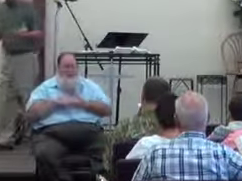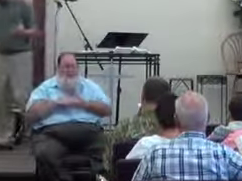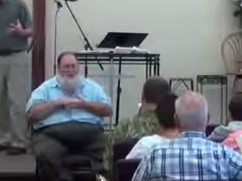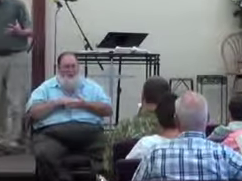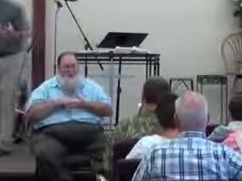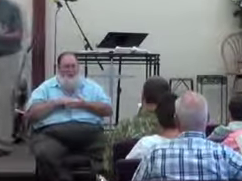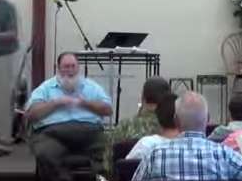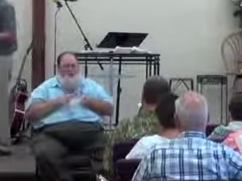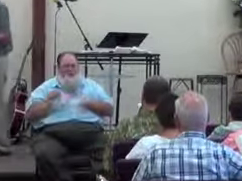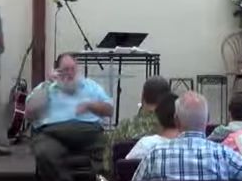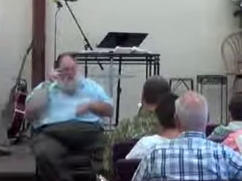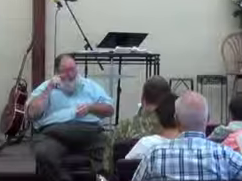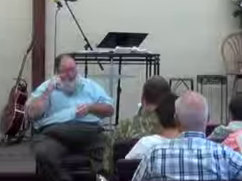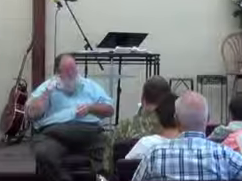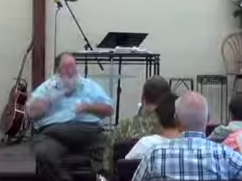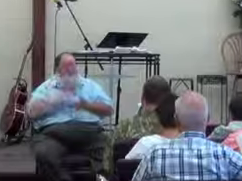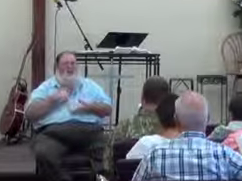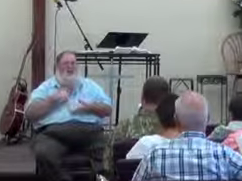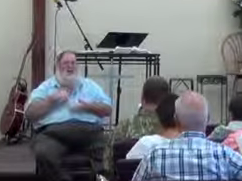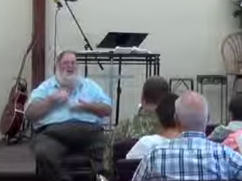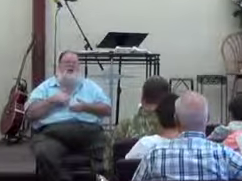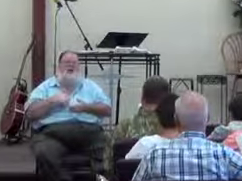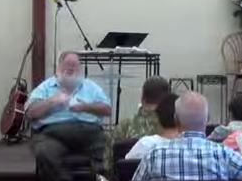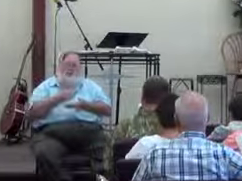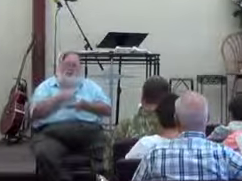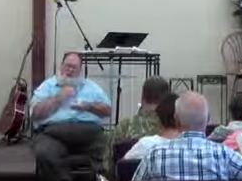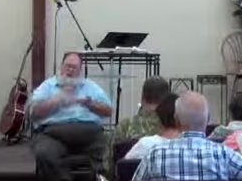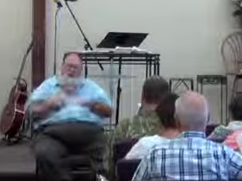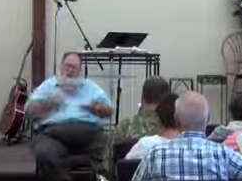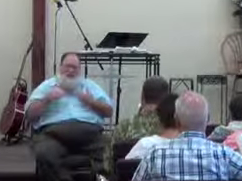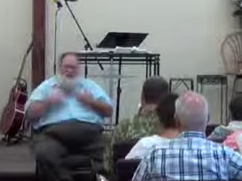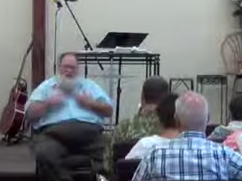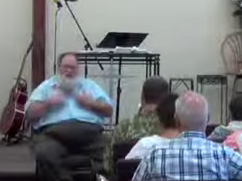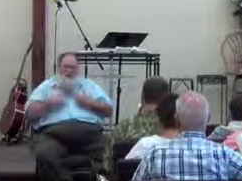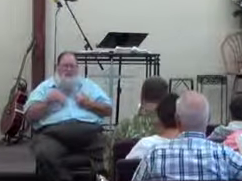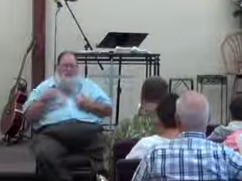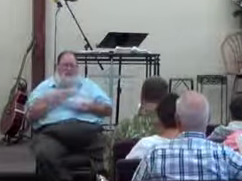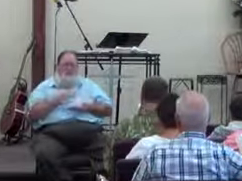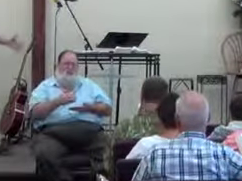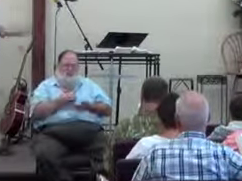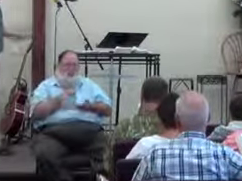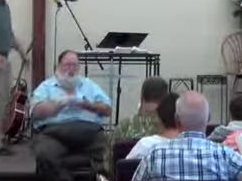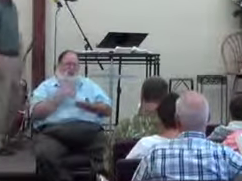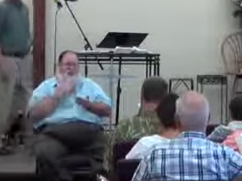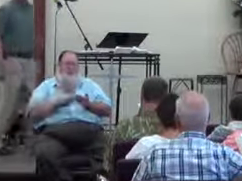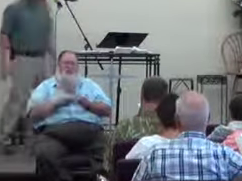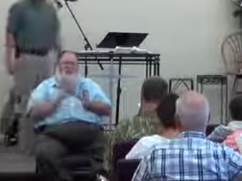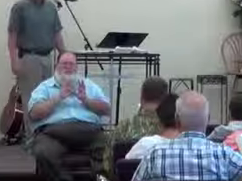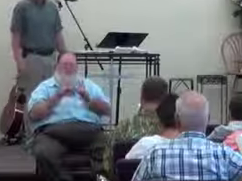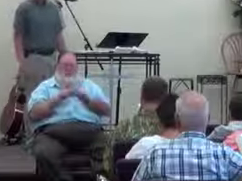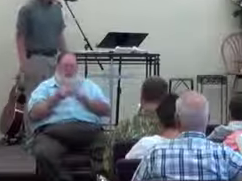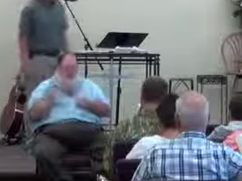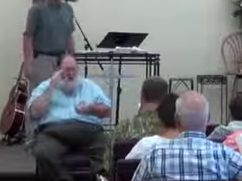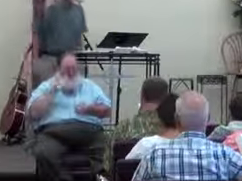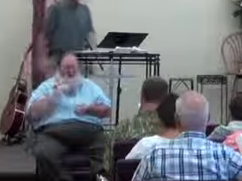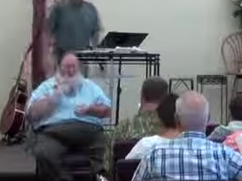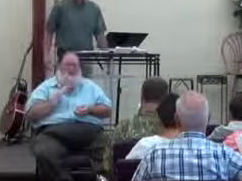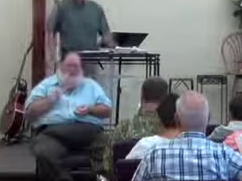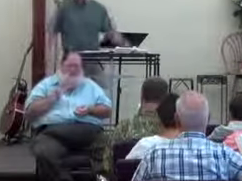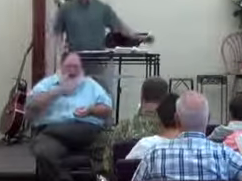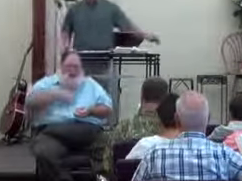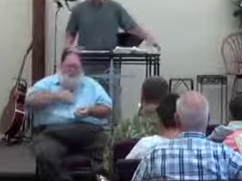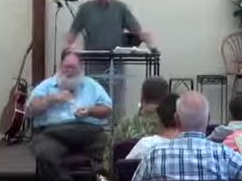mindset that we deserve everything that we have. We deserve that good family because it's ours. I did it. We deserve